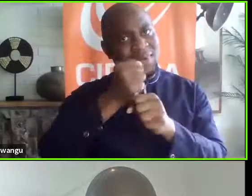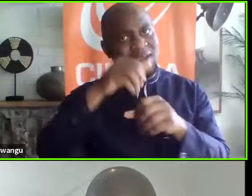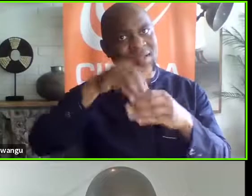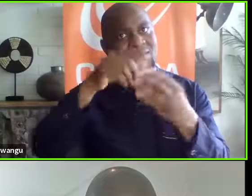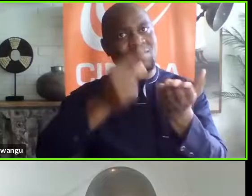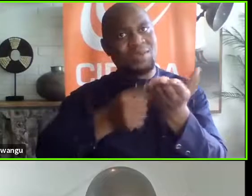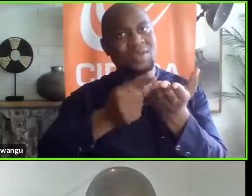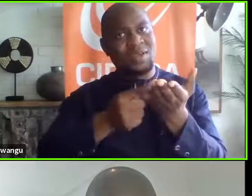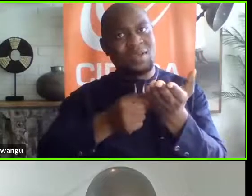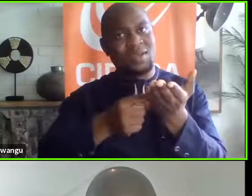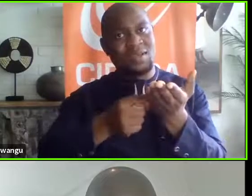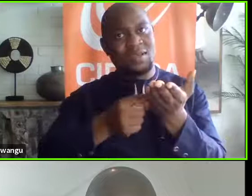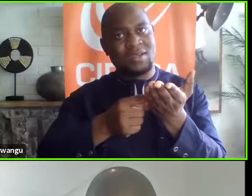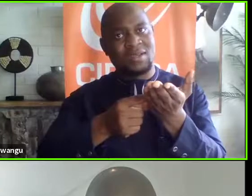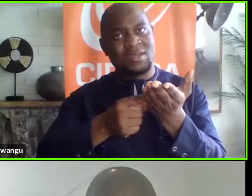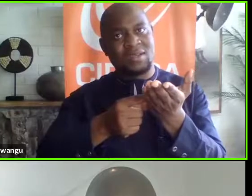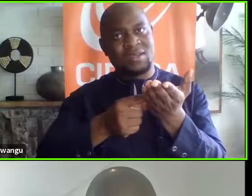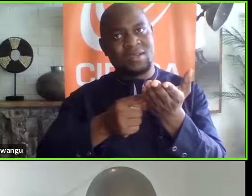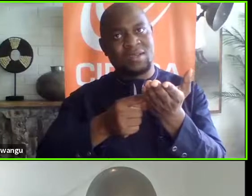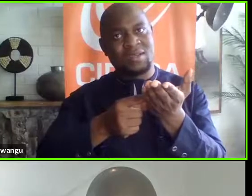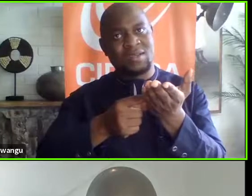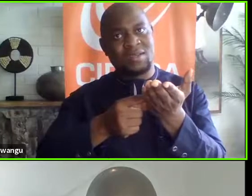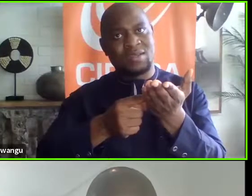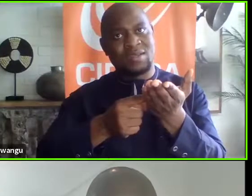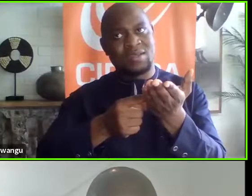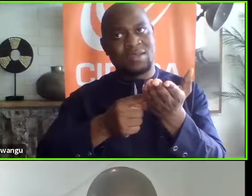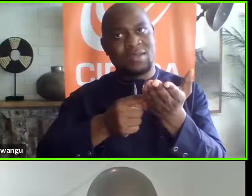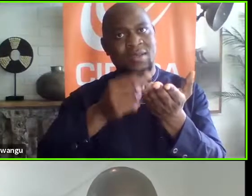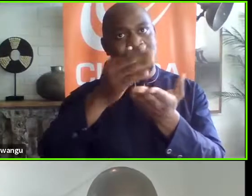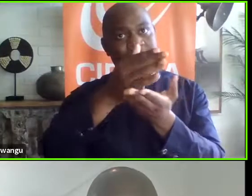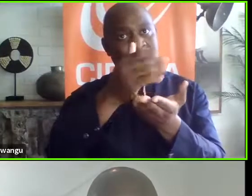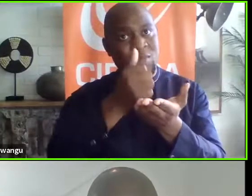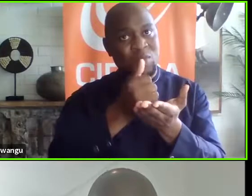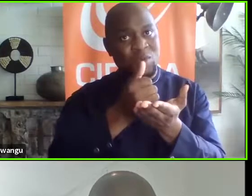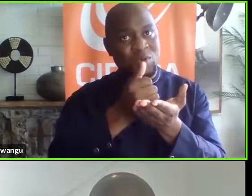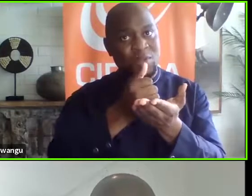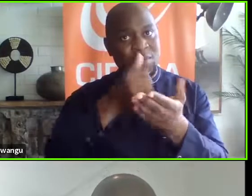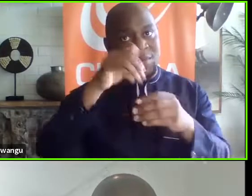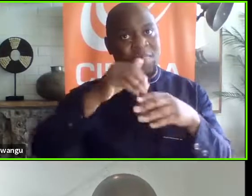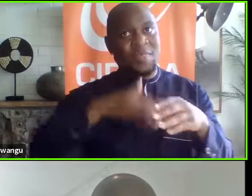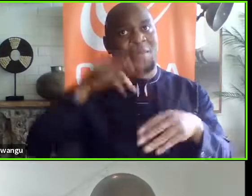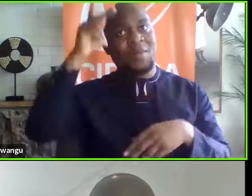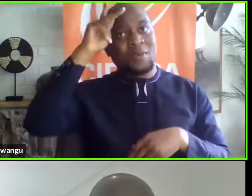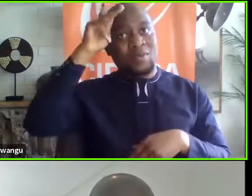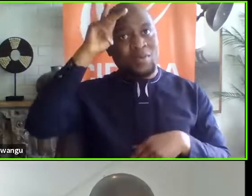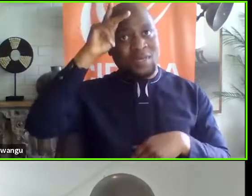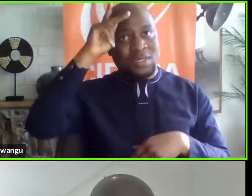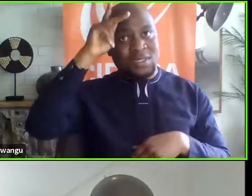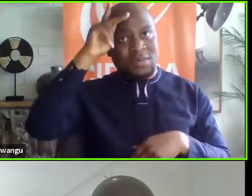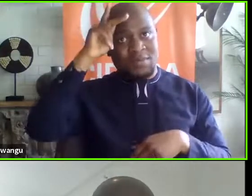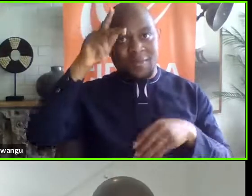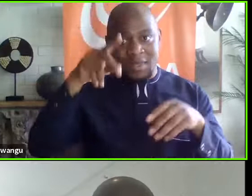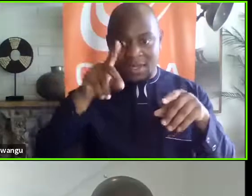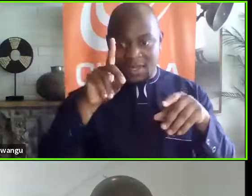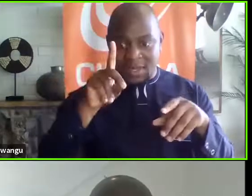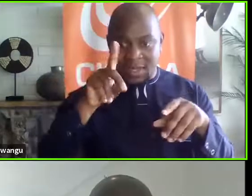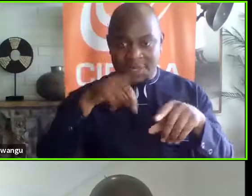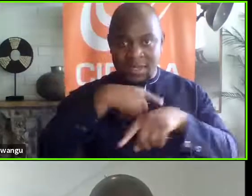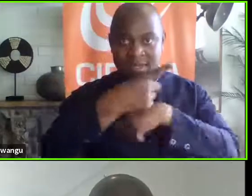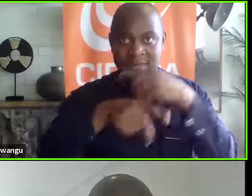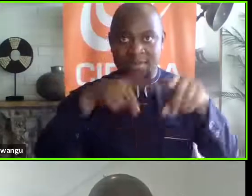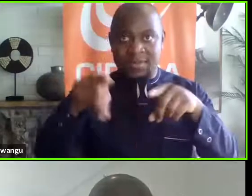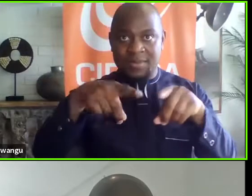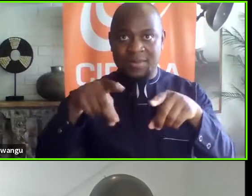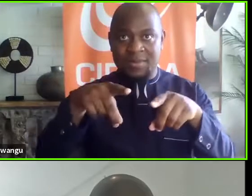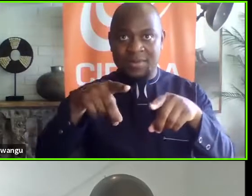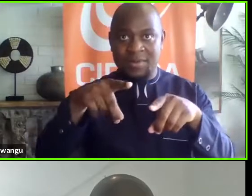But we don't know whether that can be done, replicated in Uganda here, because in my knowledge,